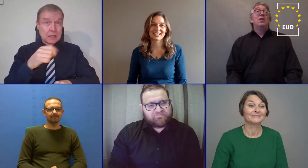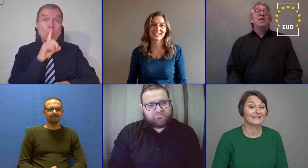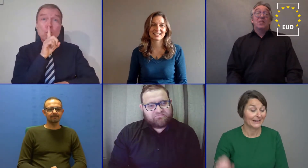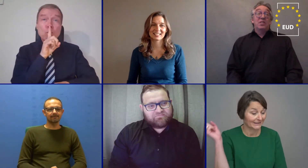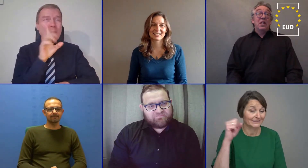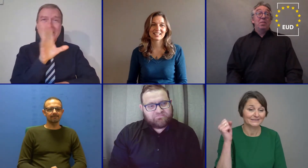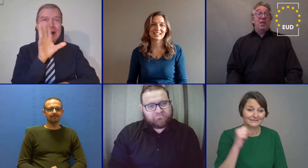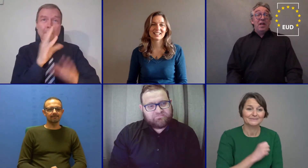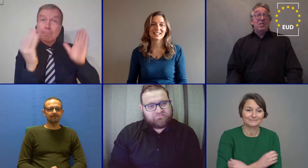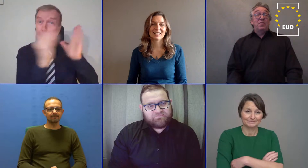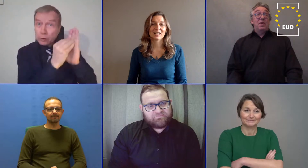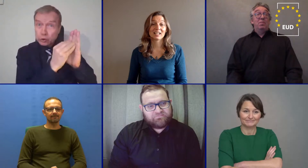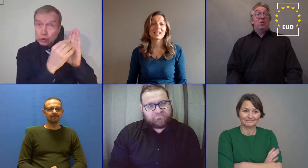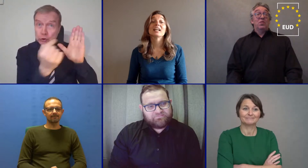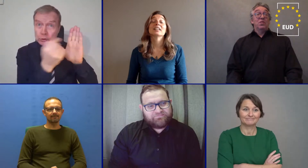Yes, the CRPD is very important.